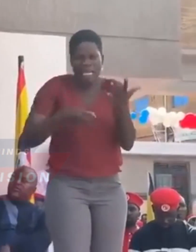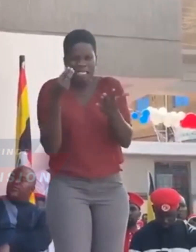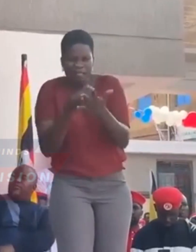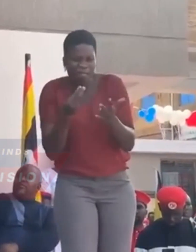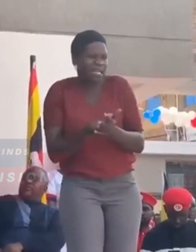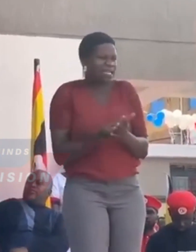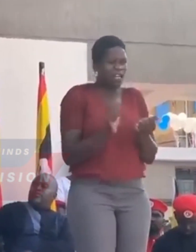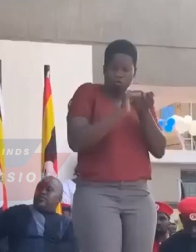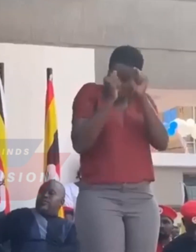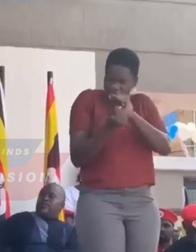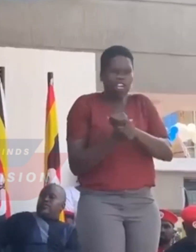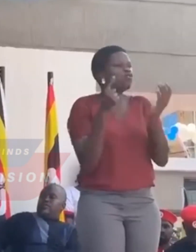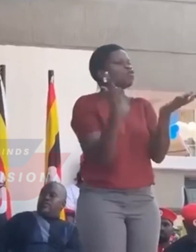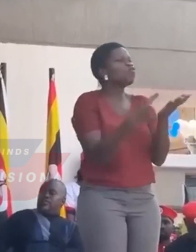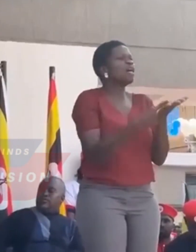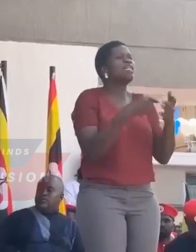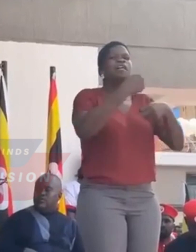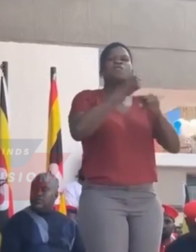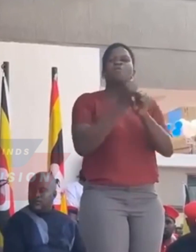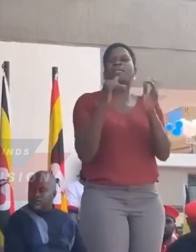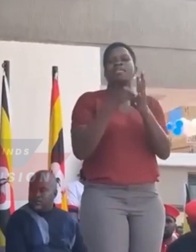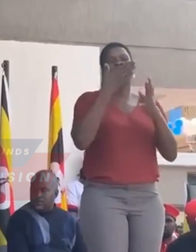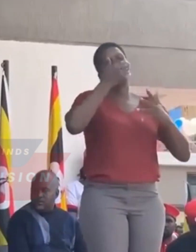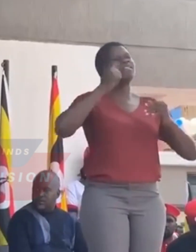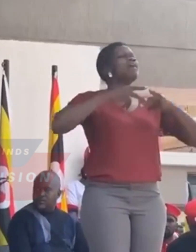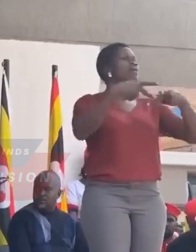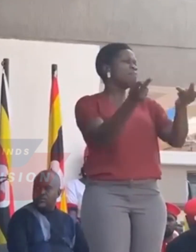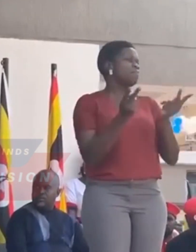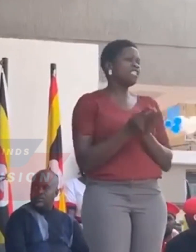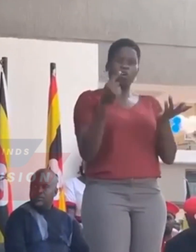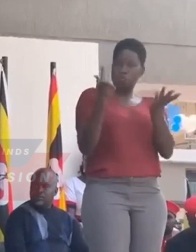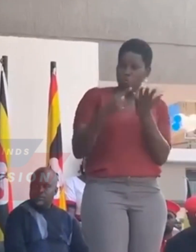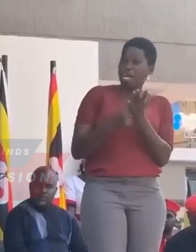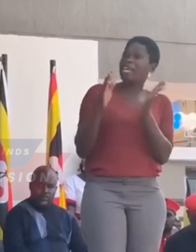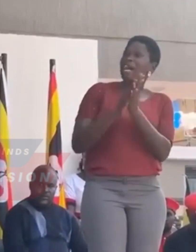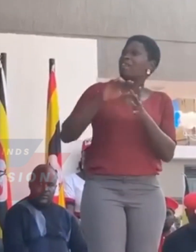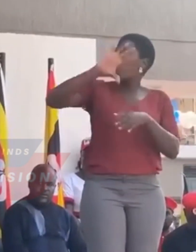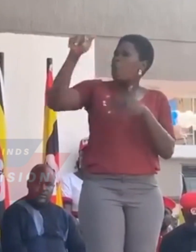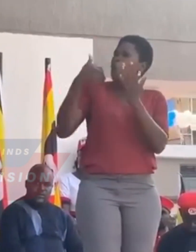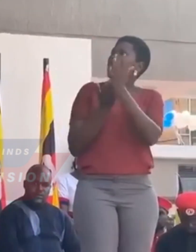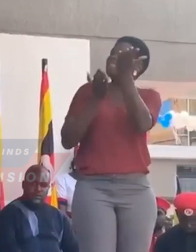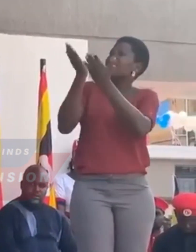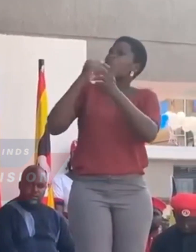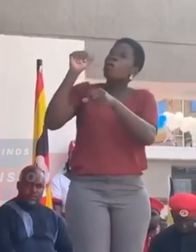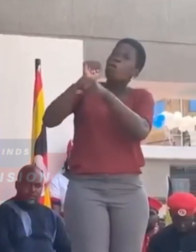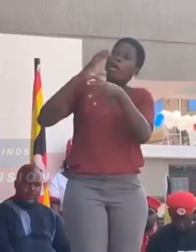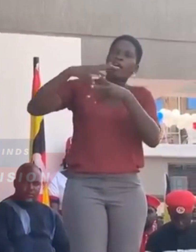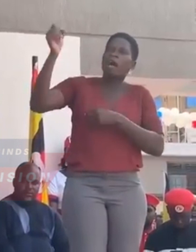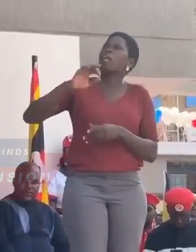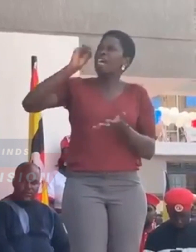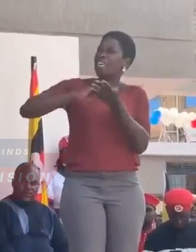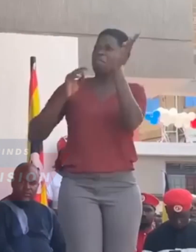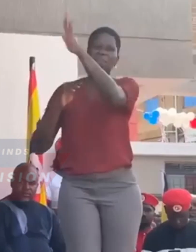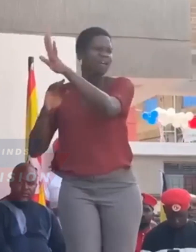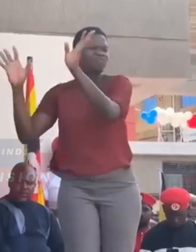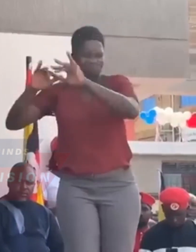tuwa feke njini. Tuchuse Uganda yafe, tujifule Uganda, eyagaza. Uganda neba kadama jibajo kumao, bademe kuagala kudayo.